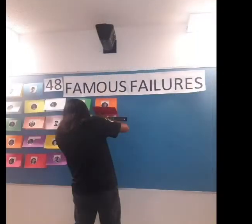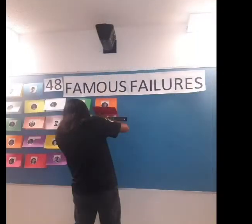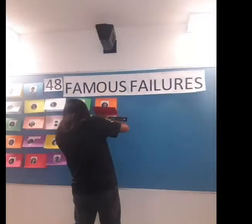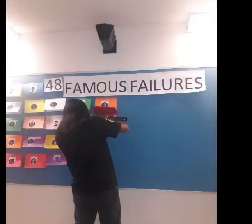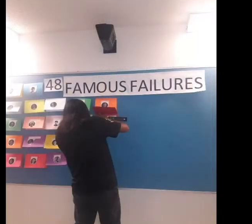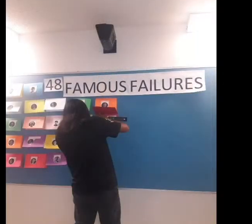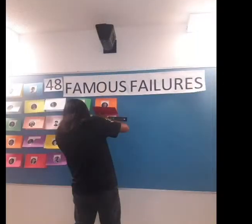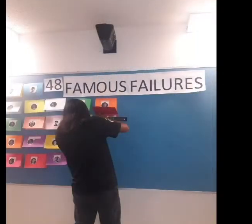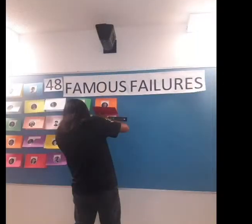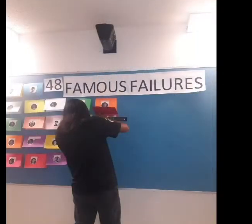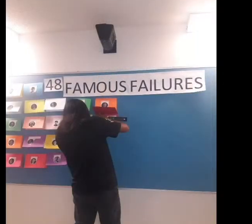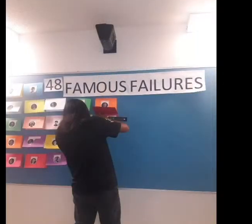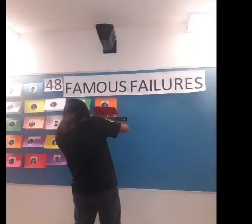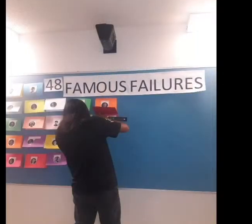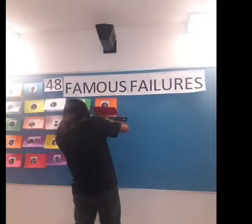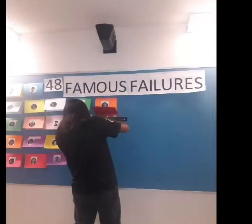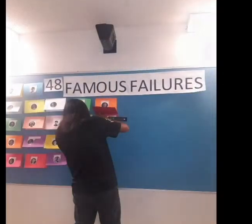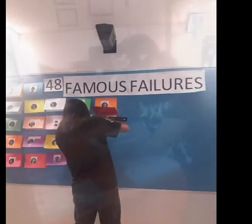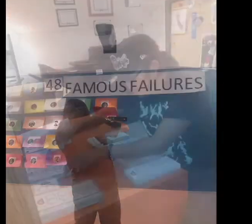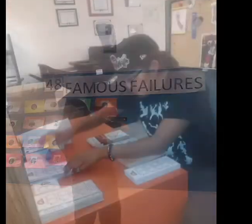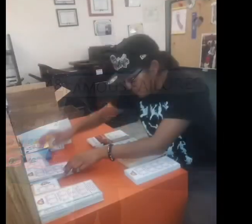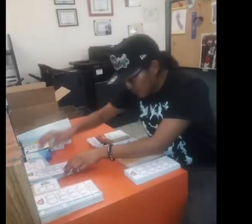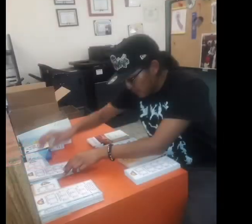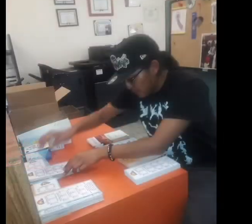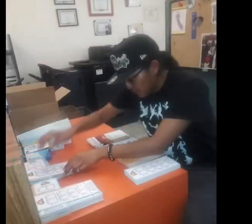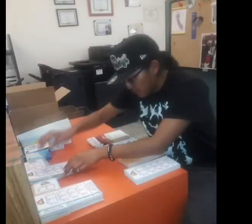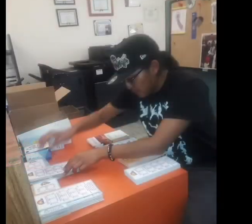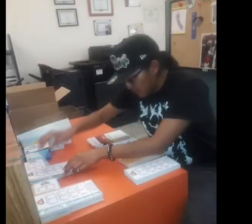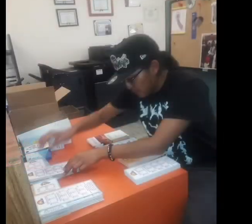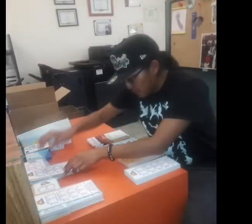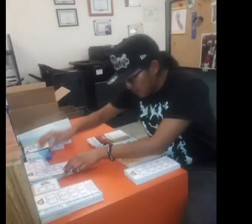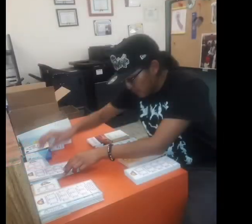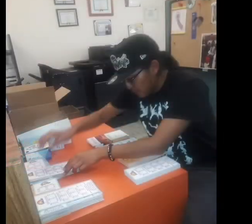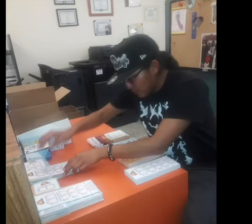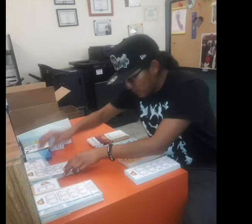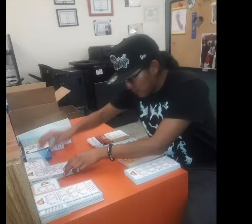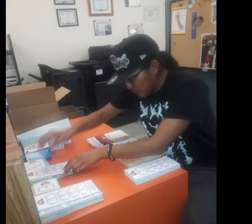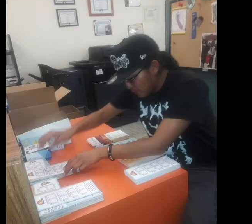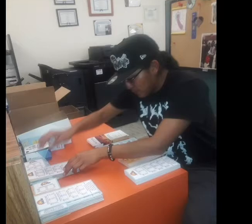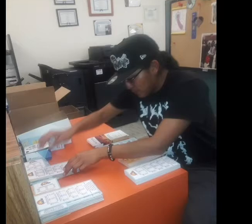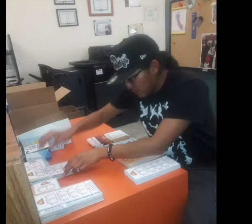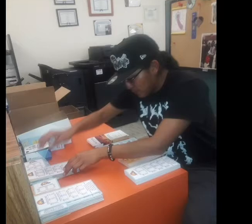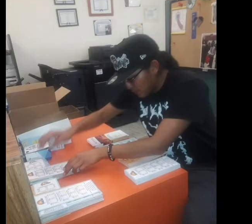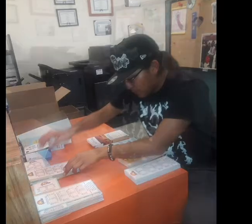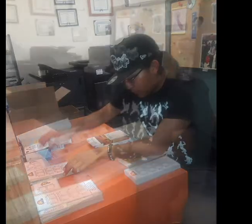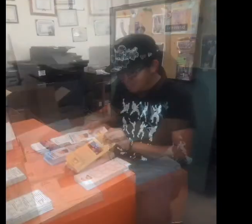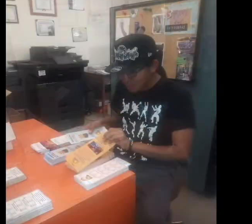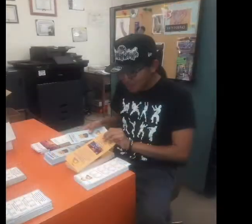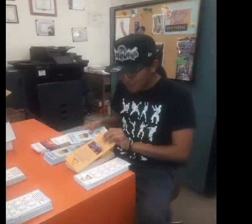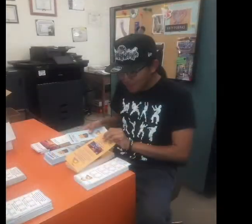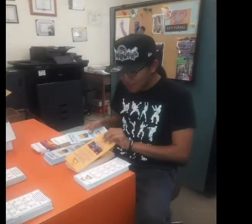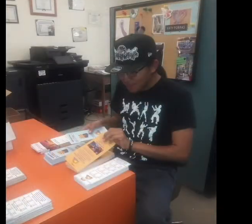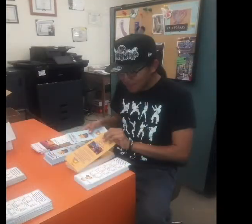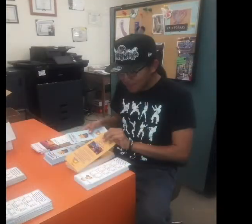Andre is decorating a bulletin board. Andre putting together pamphlets in the copy service room.